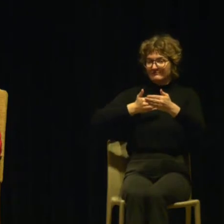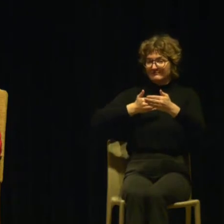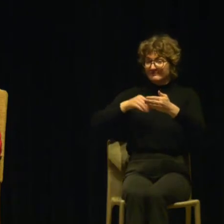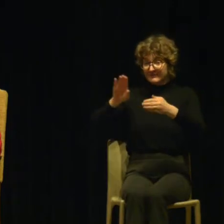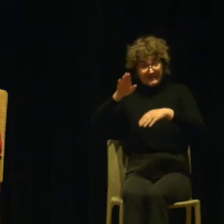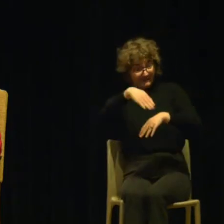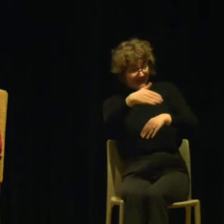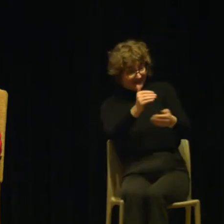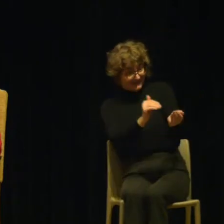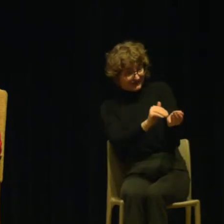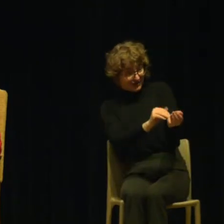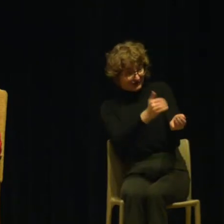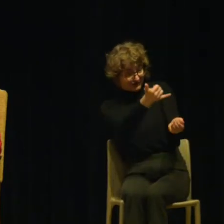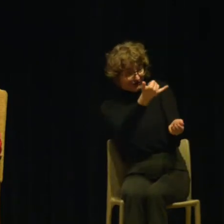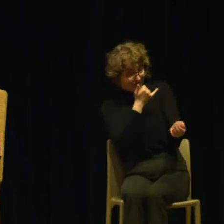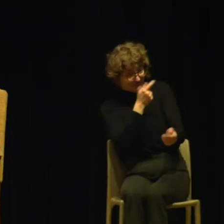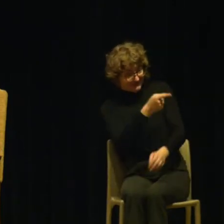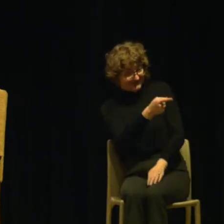doctor? No.